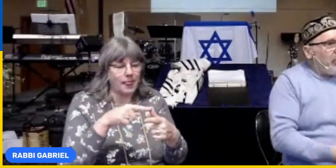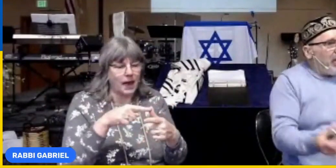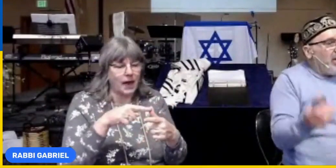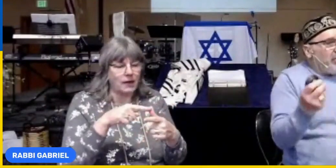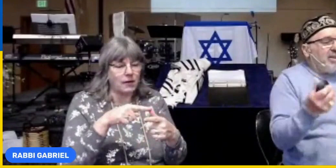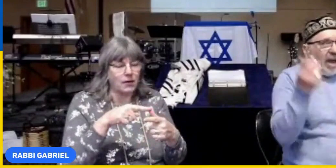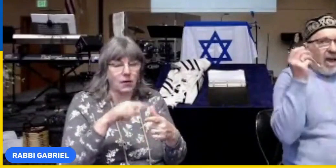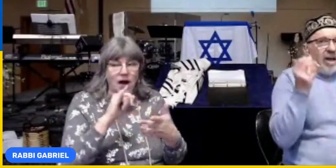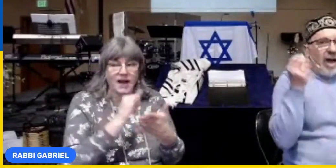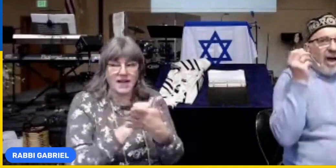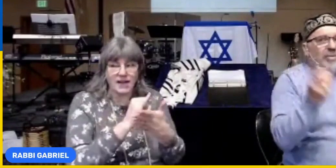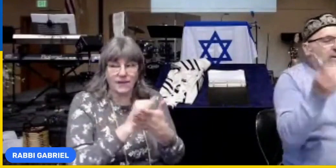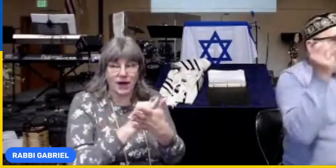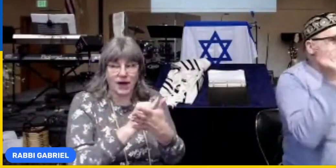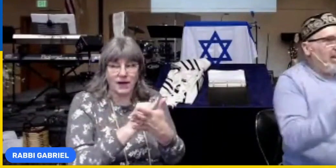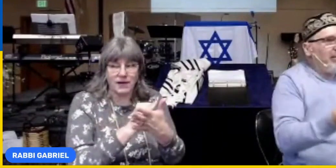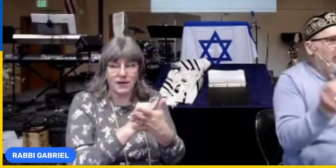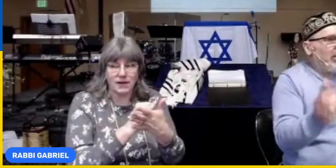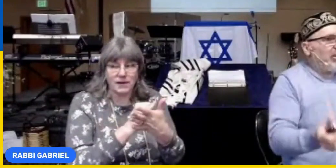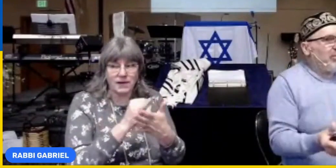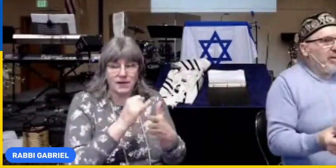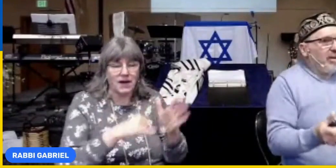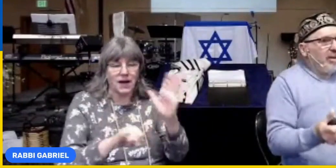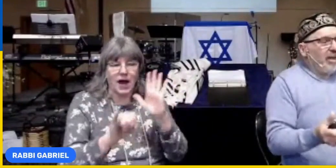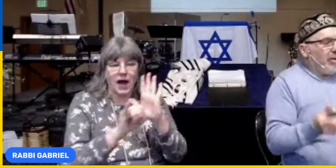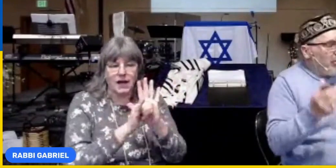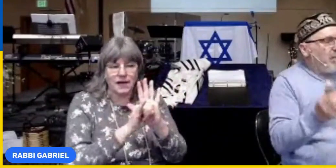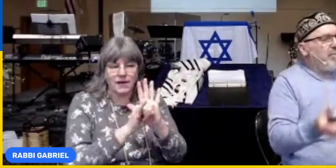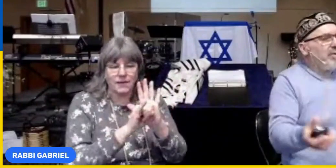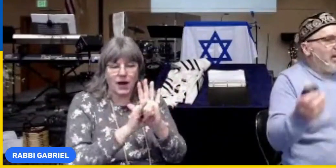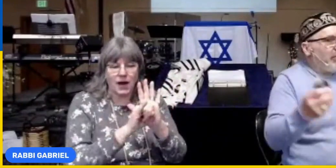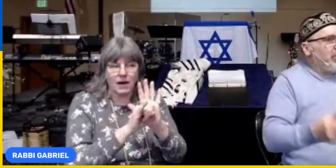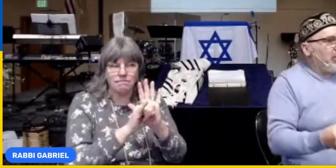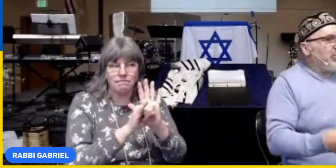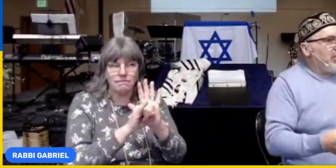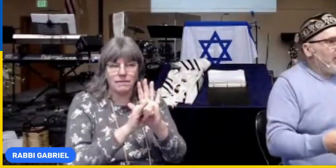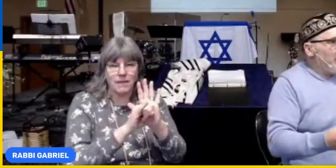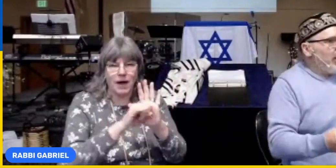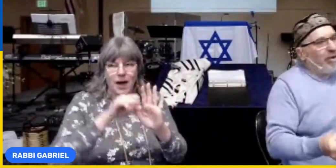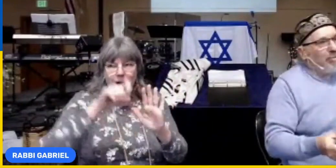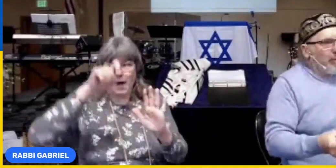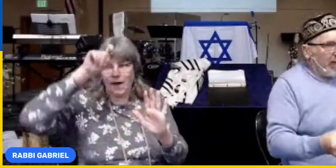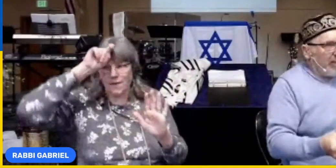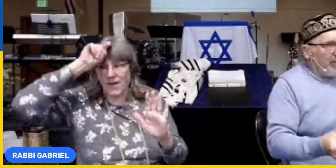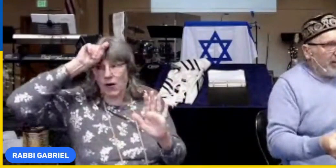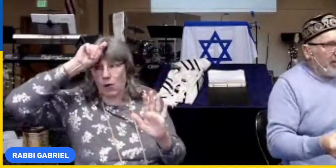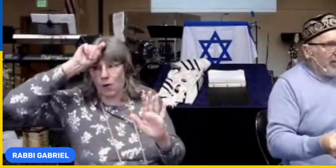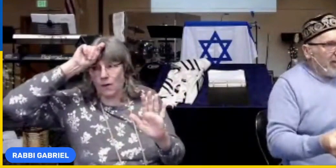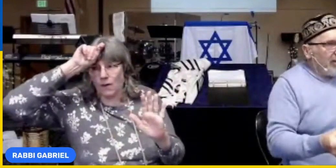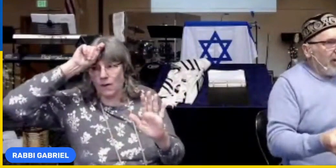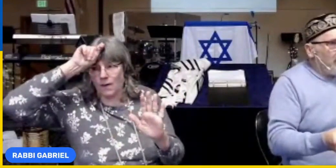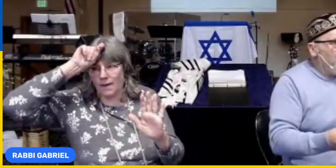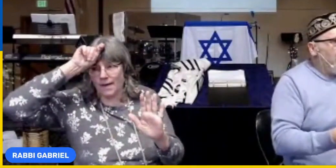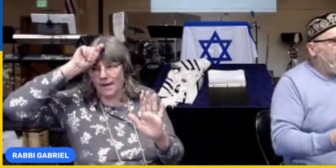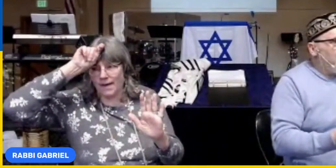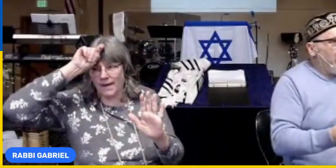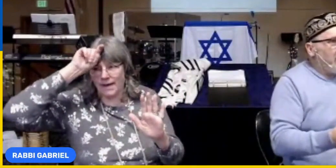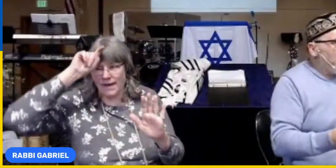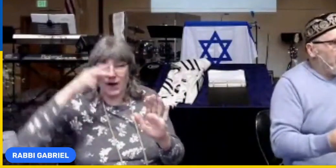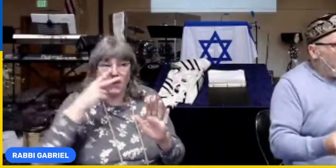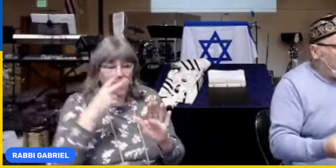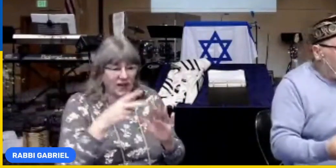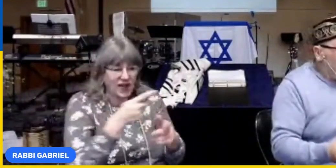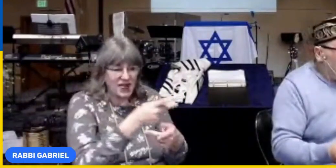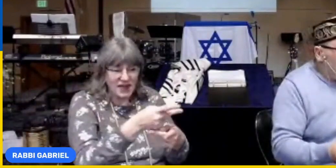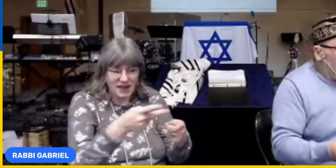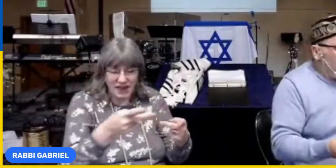You know, that's how we say, "I was a slave in Egypt. And you remember, slavery was the result of my compromise, because God would not have done